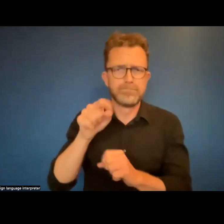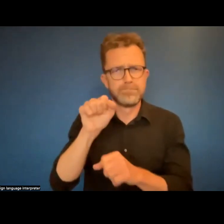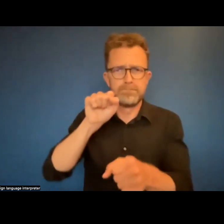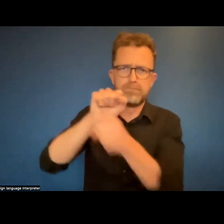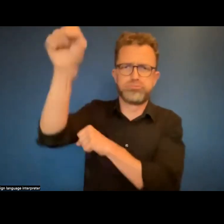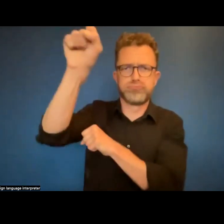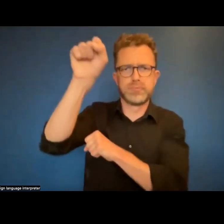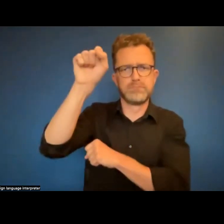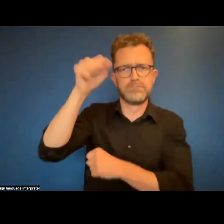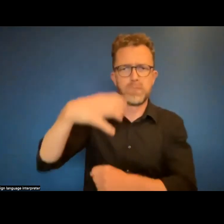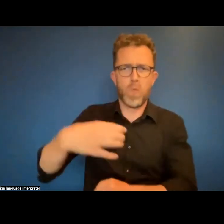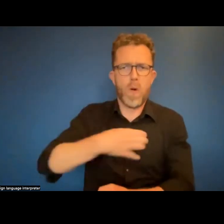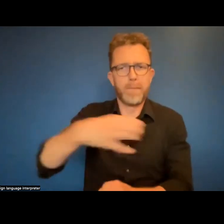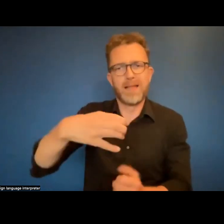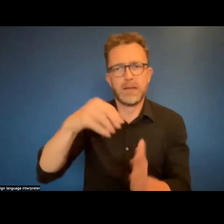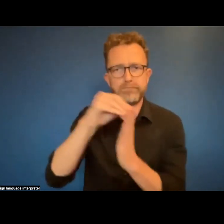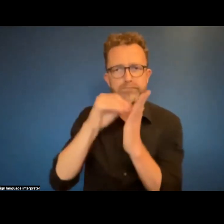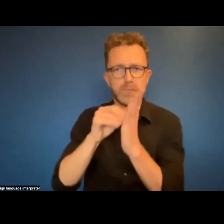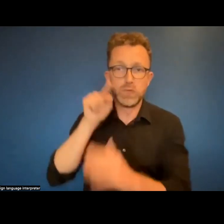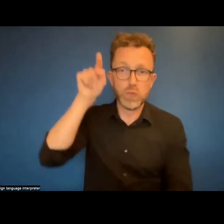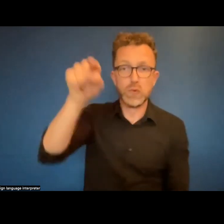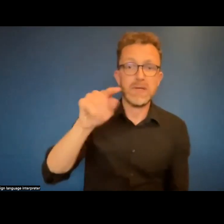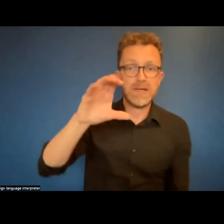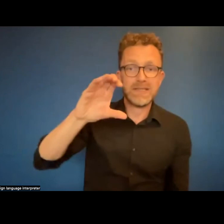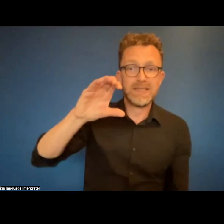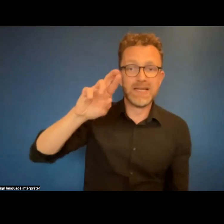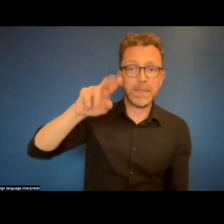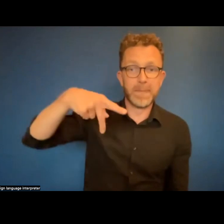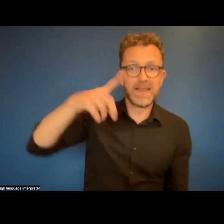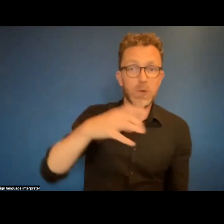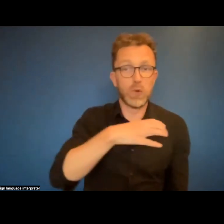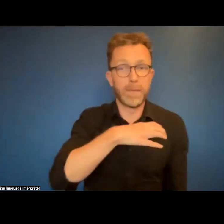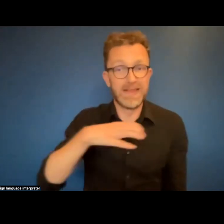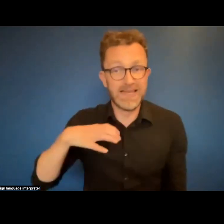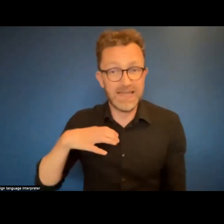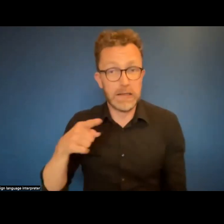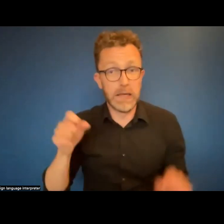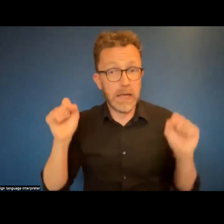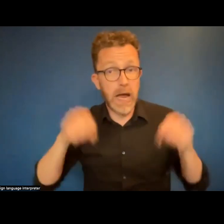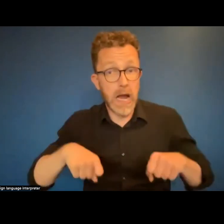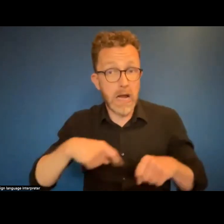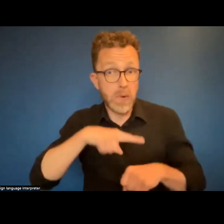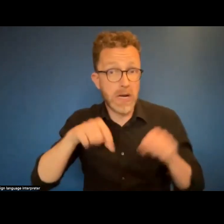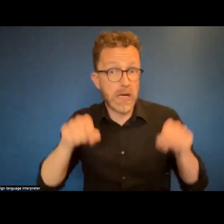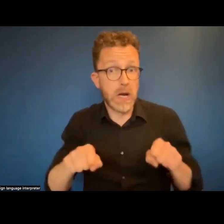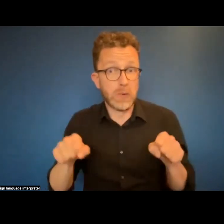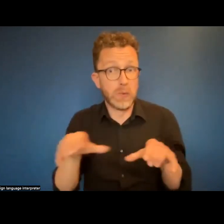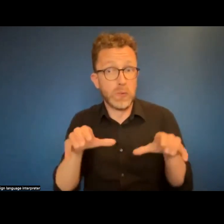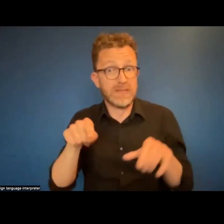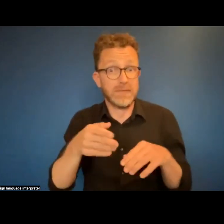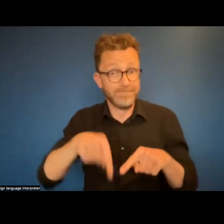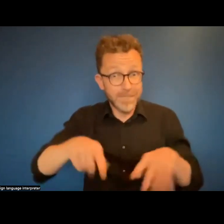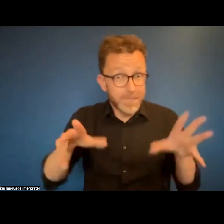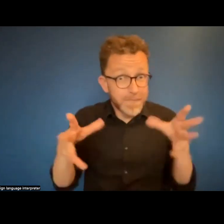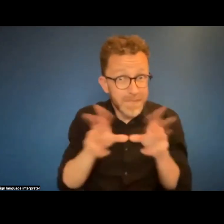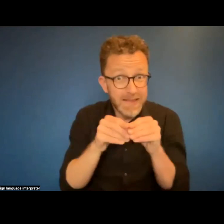Jamie. Okay, yeah, I'm thinking that would be good. We only have 4 minutes left and we should stop on time. So I'm